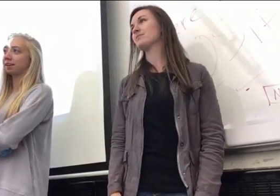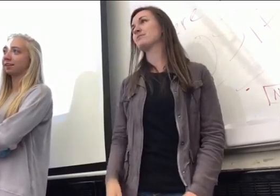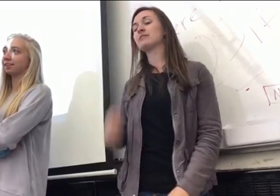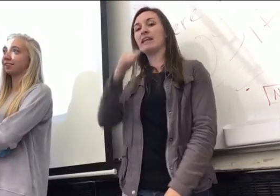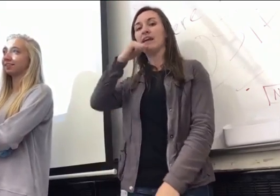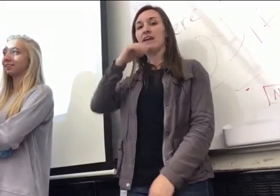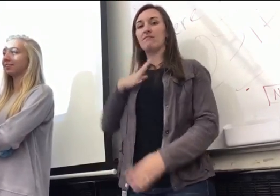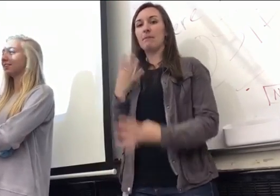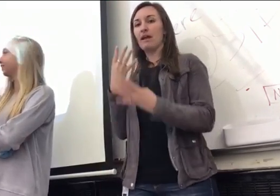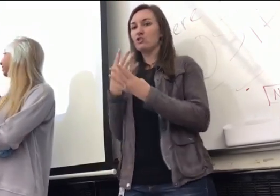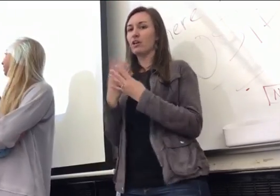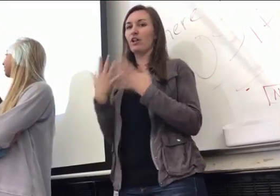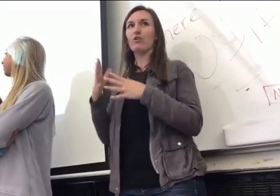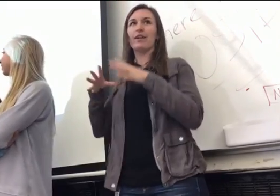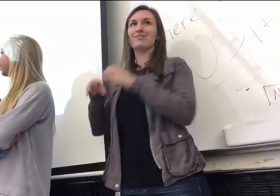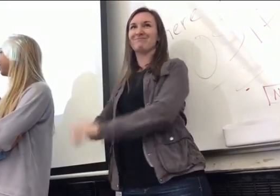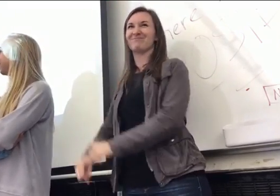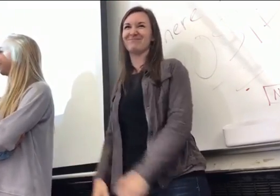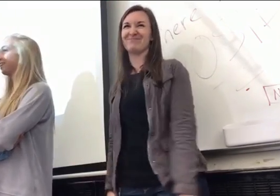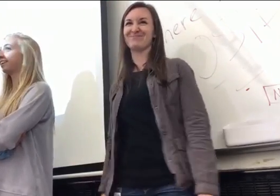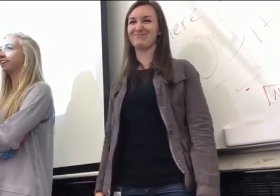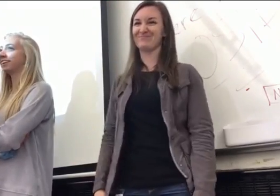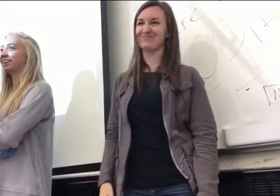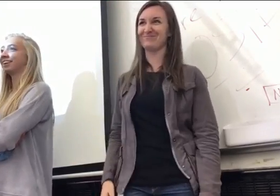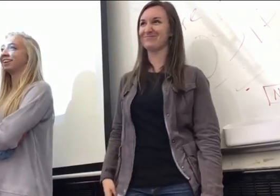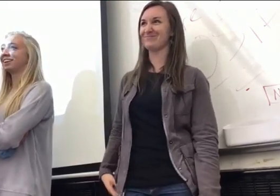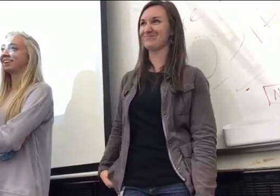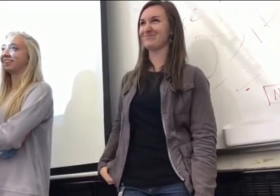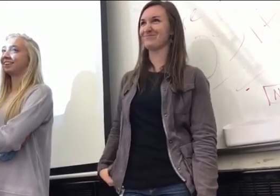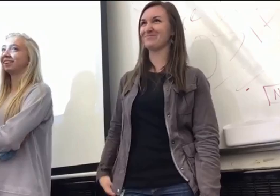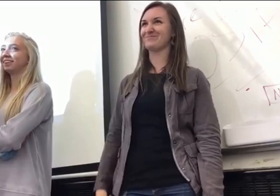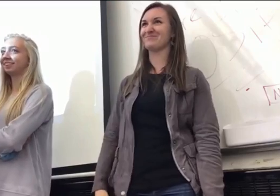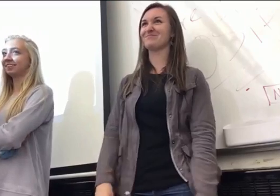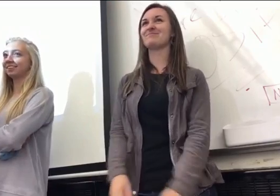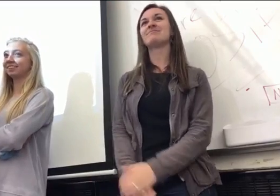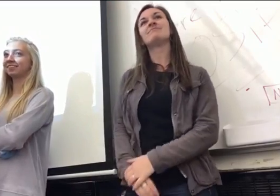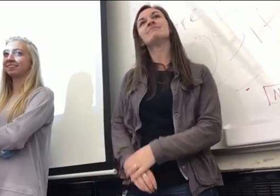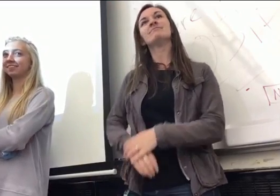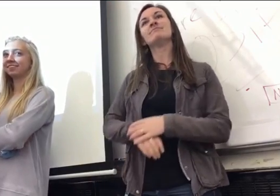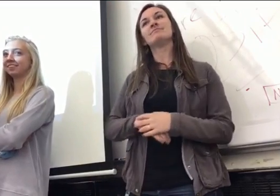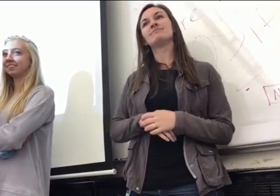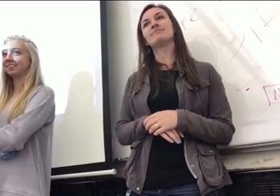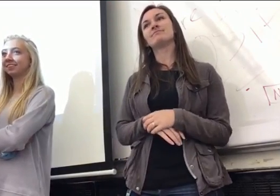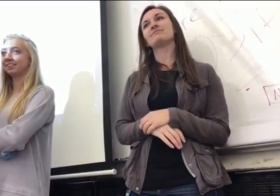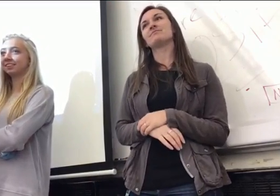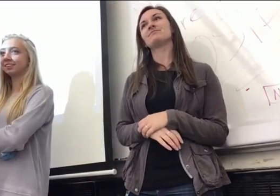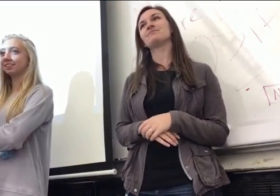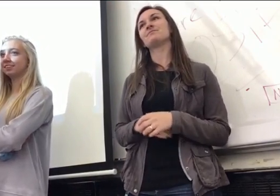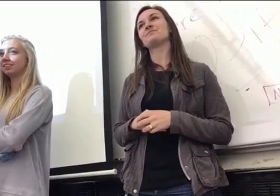Female jail is taken. You have to go to male jail. I'm not going to jail. I'm just getting my cap.